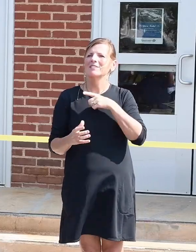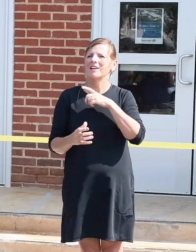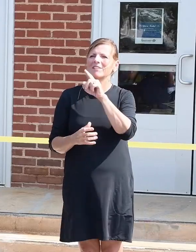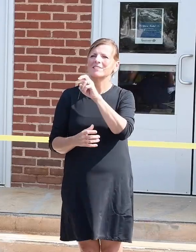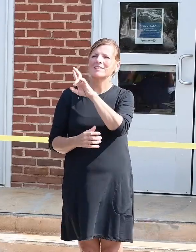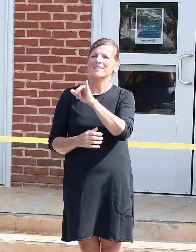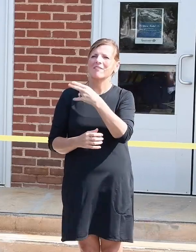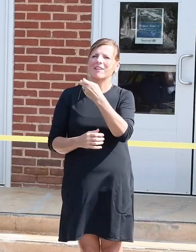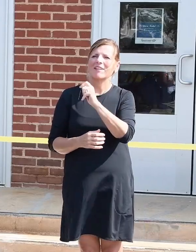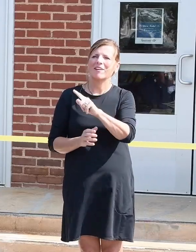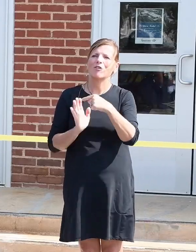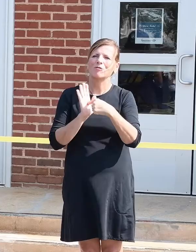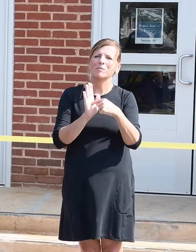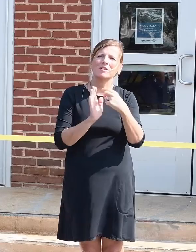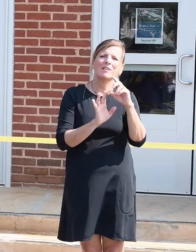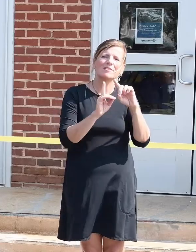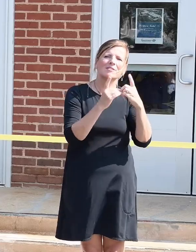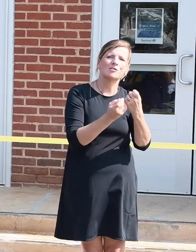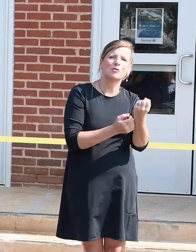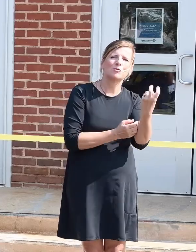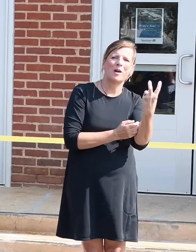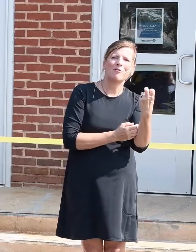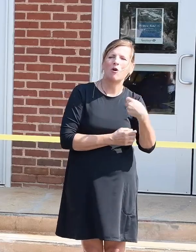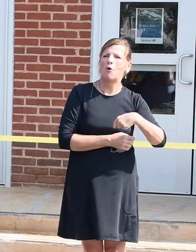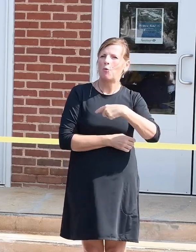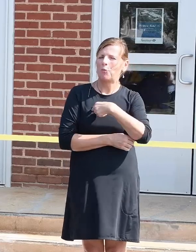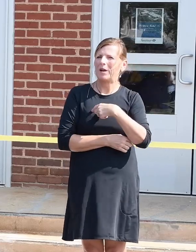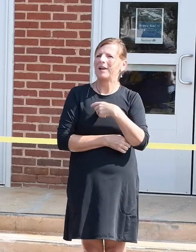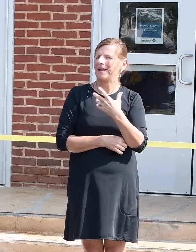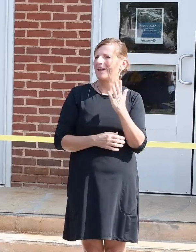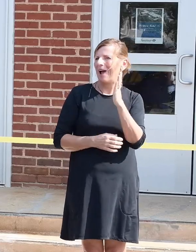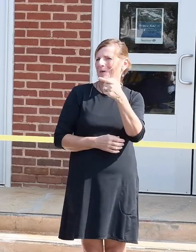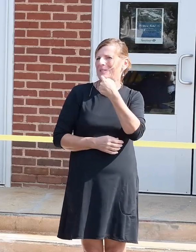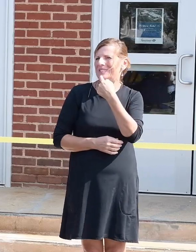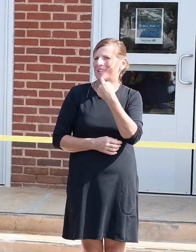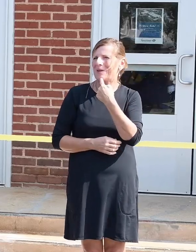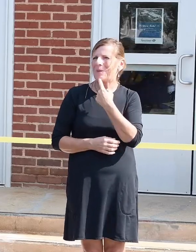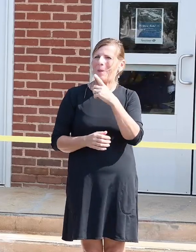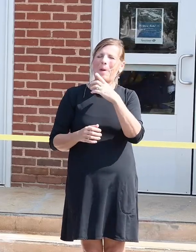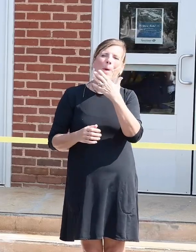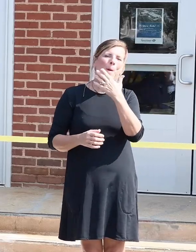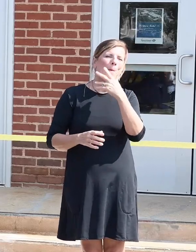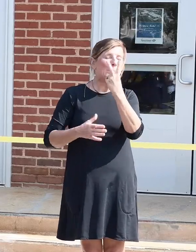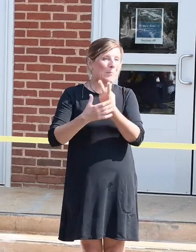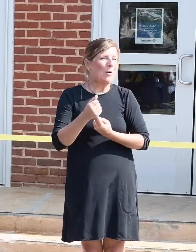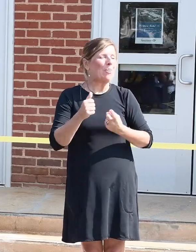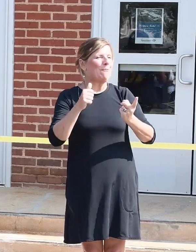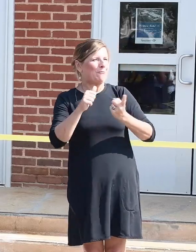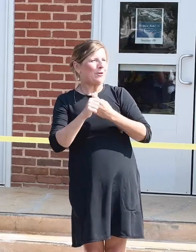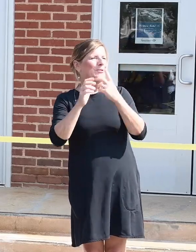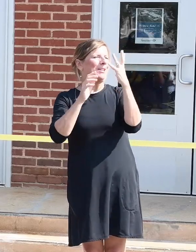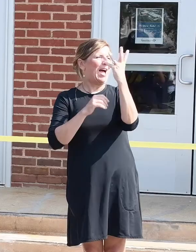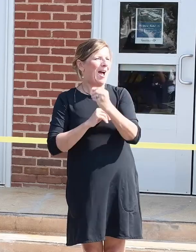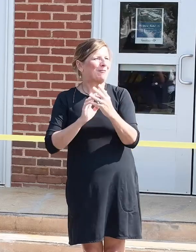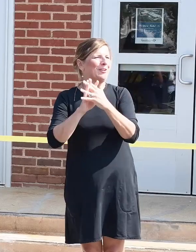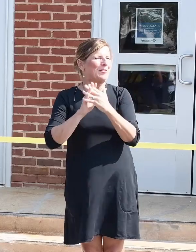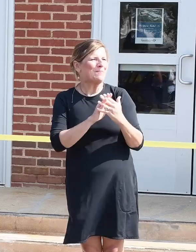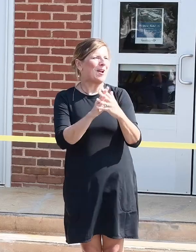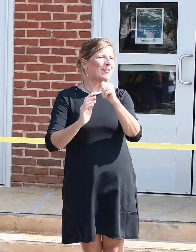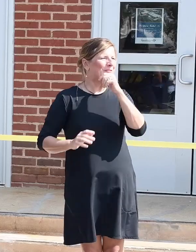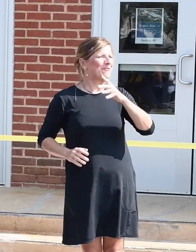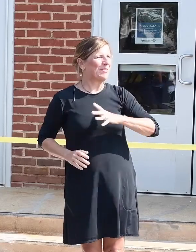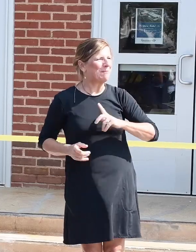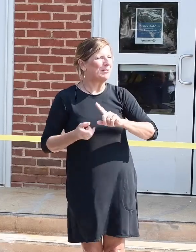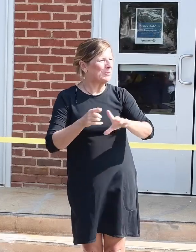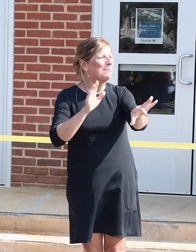you? Represents District 12. We are, I will say, and we will both claim it, the first African American females to be elected to